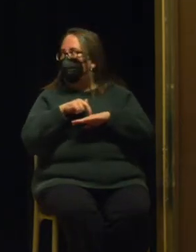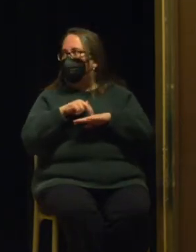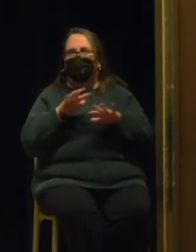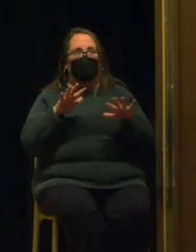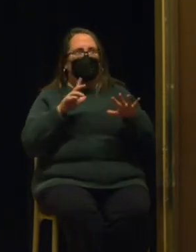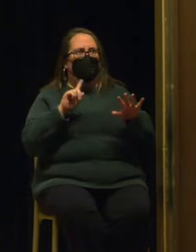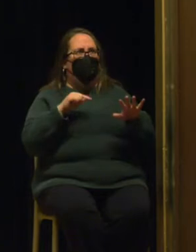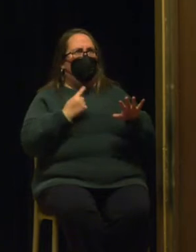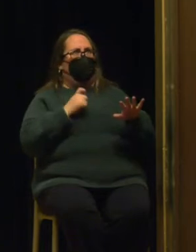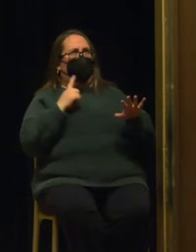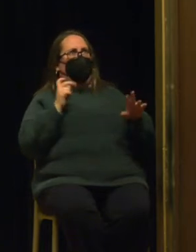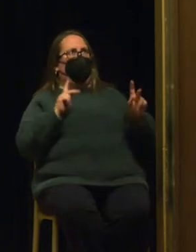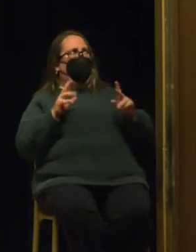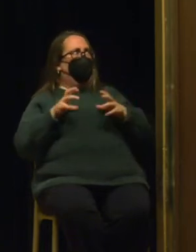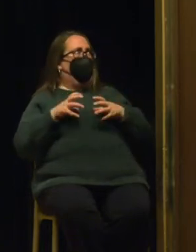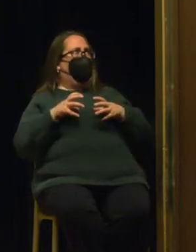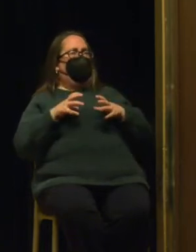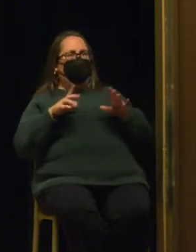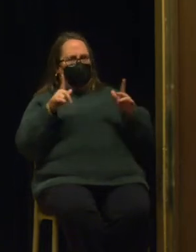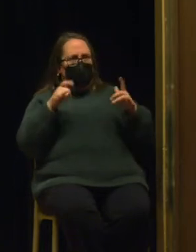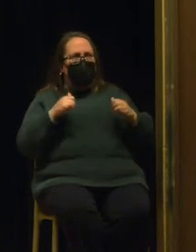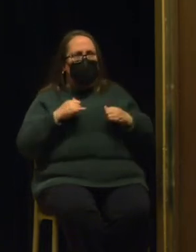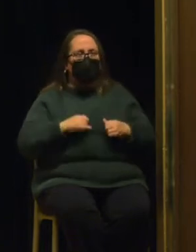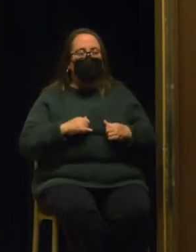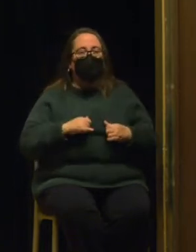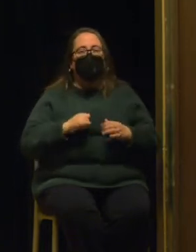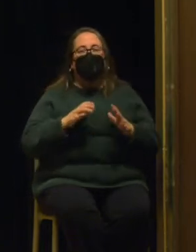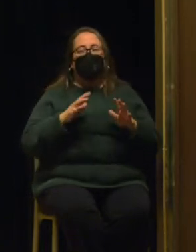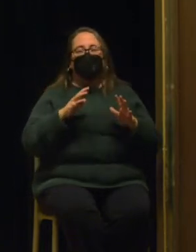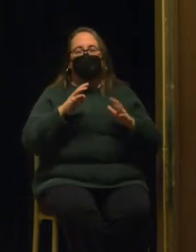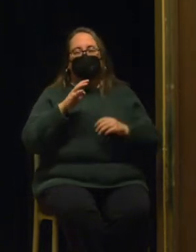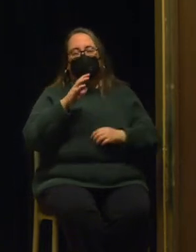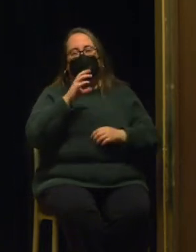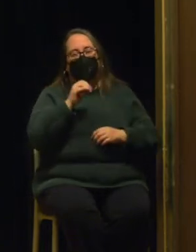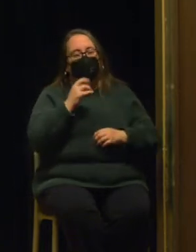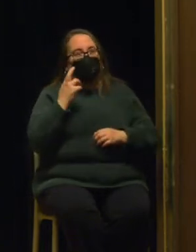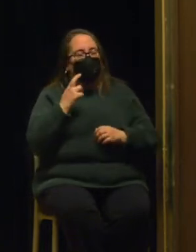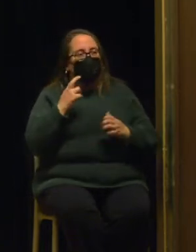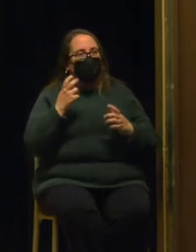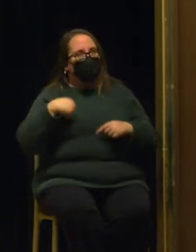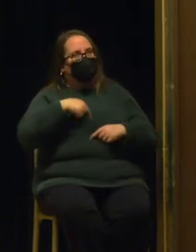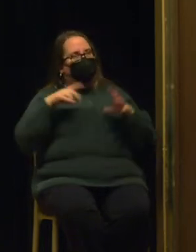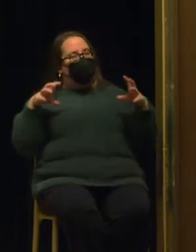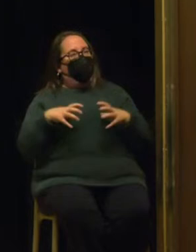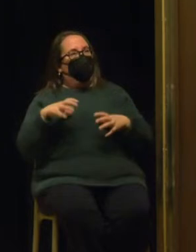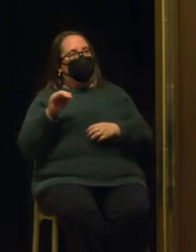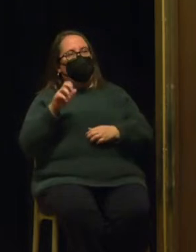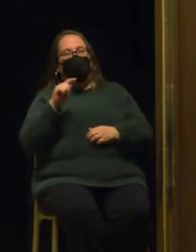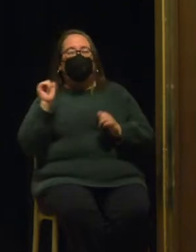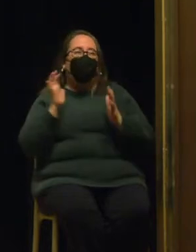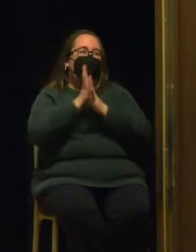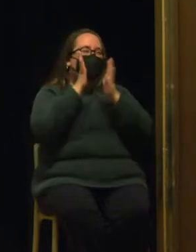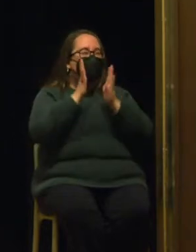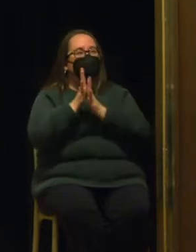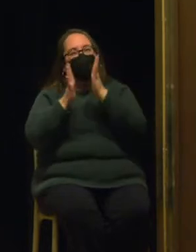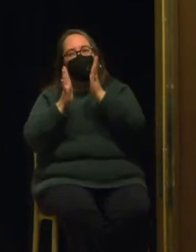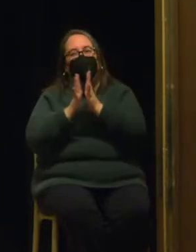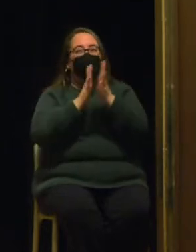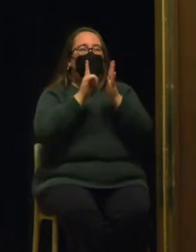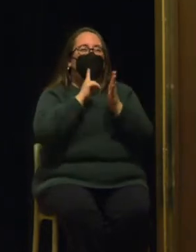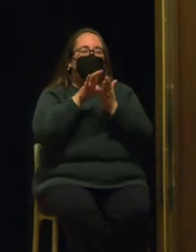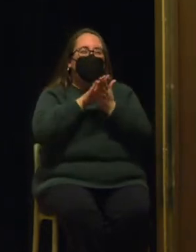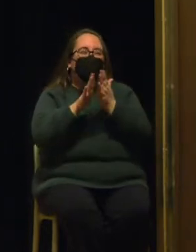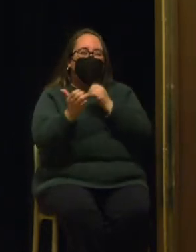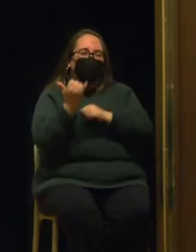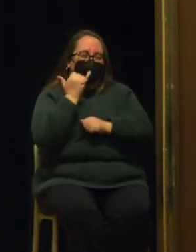from? They're in suits. They must be. And when they realized it was BET, they were high-fiving us. I got a really nice